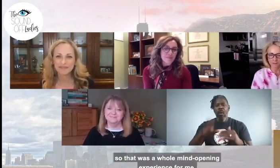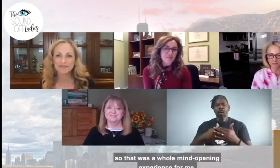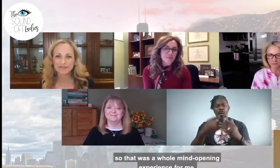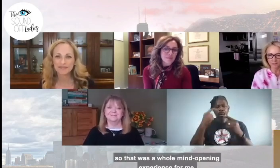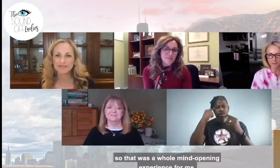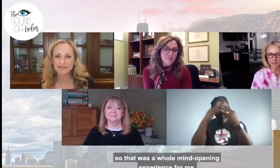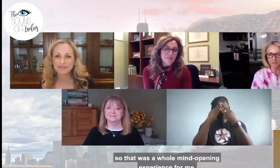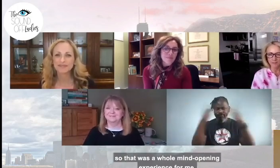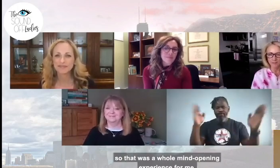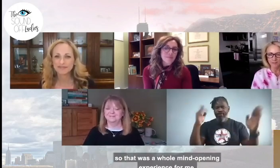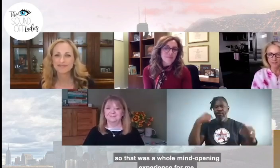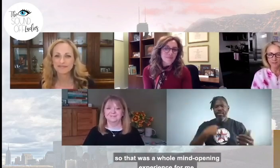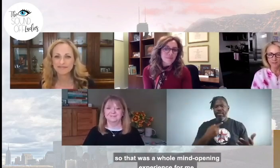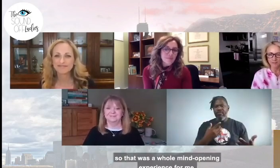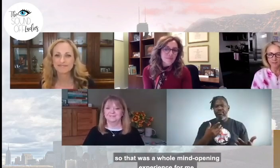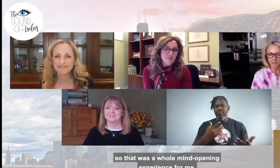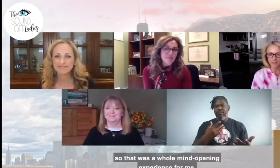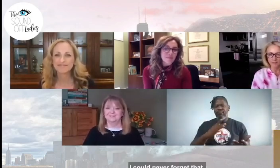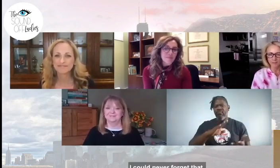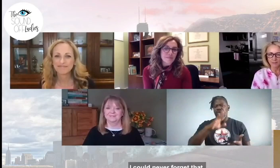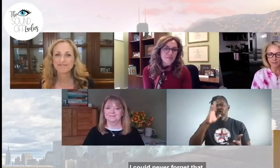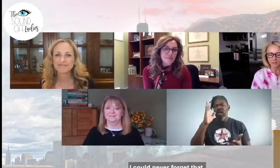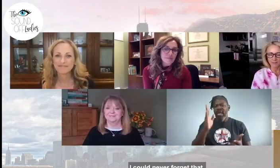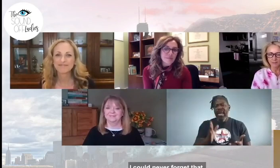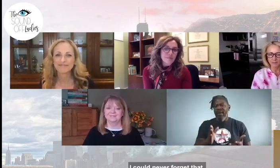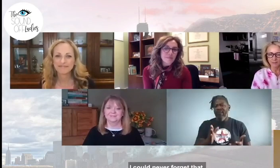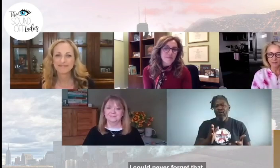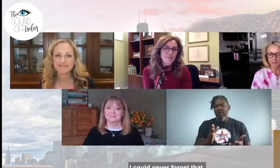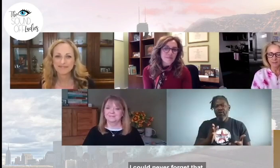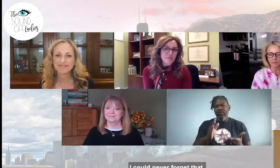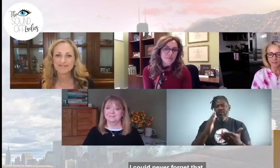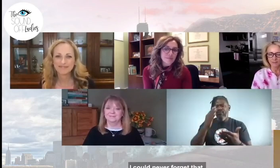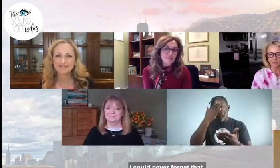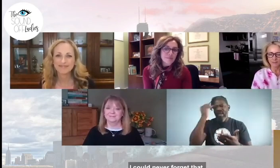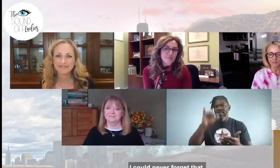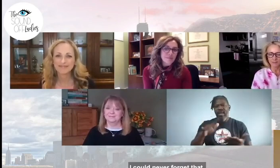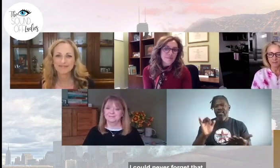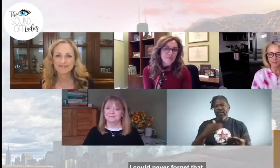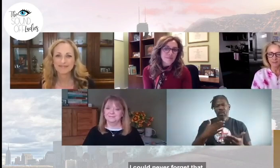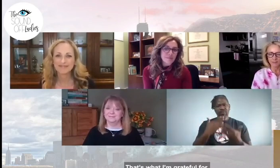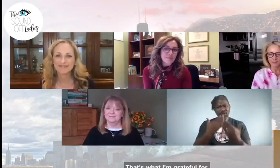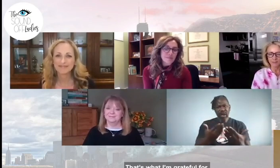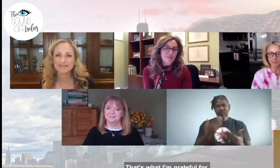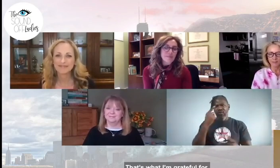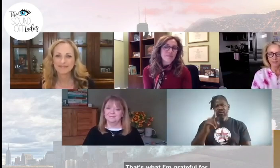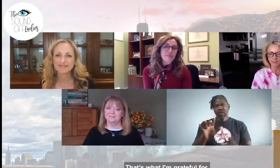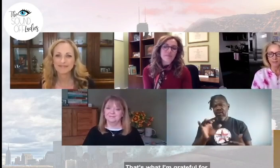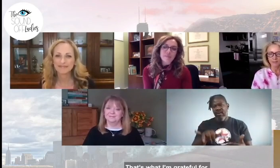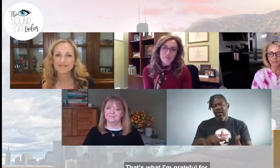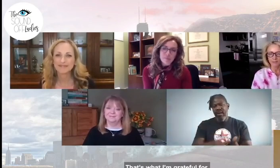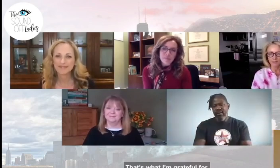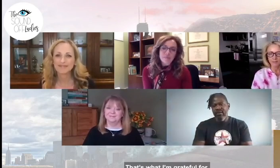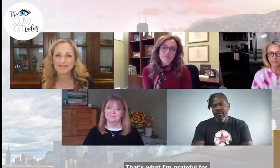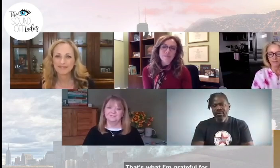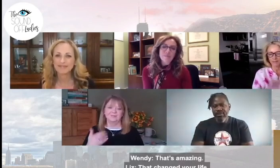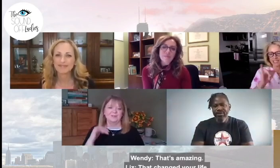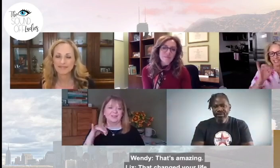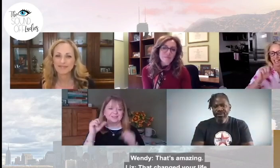that was a whole mind opening for me. I'll never forget that first time, and I'm